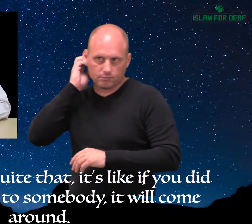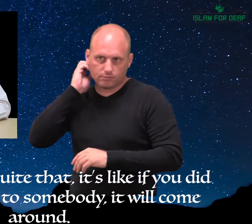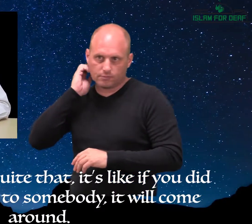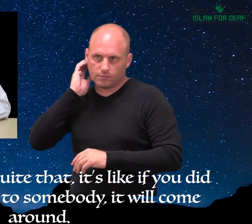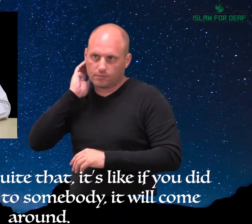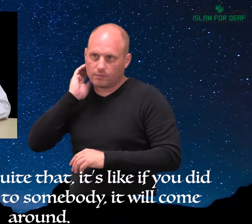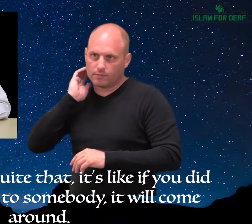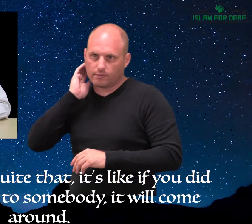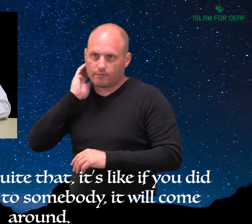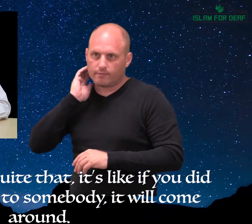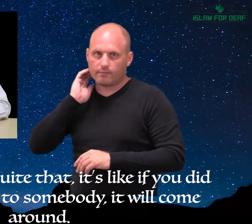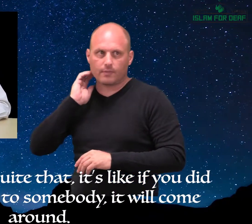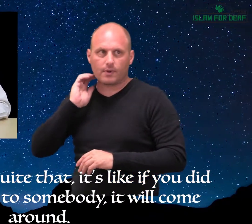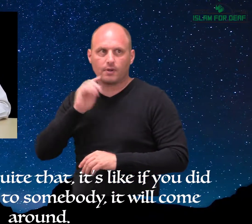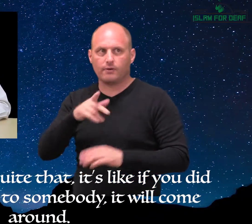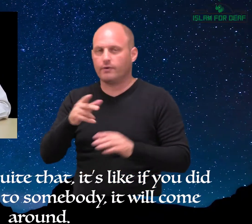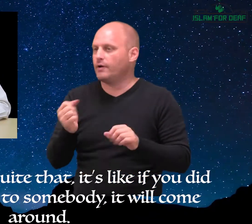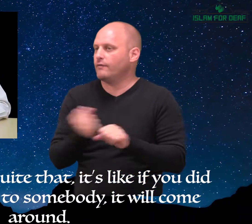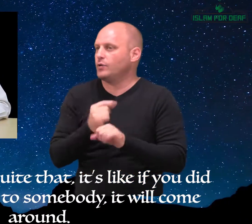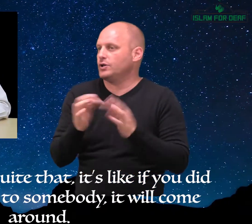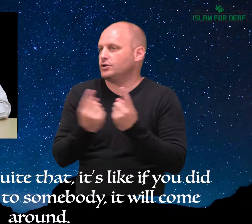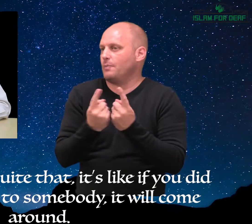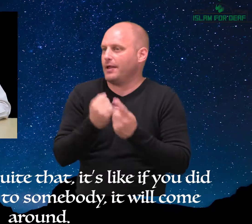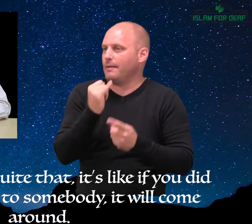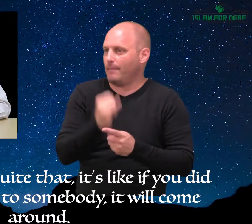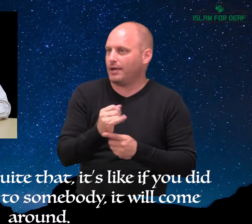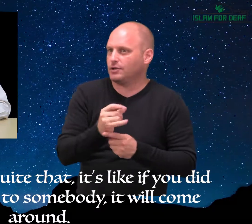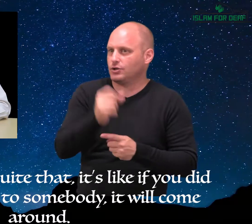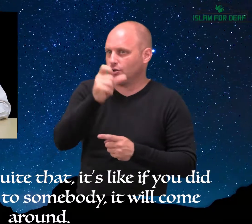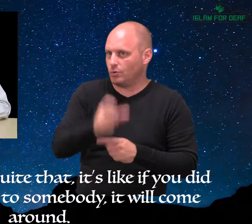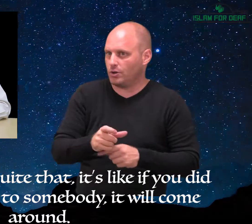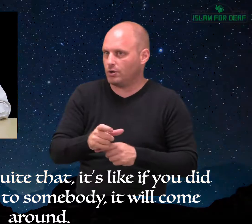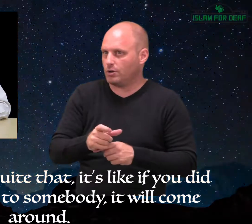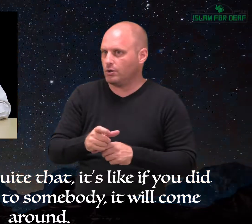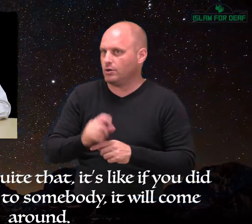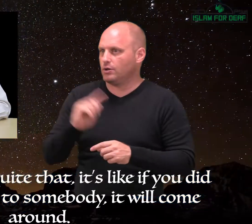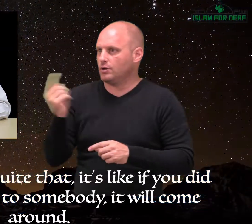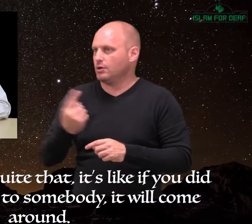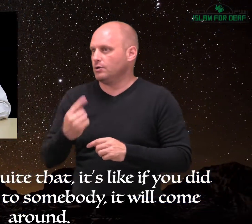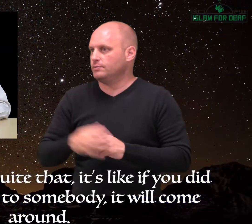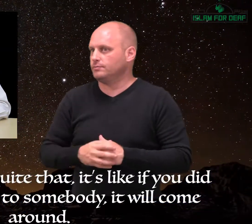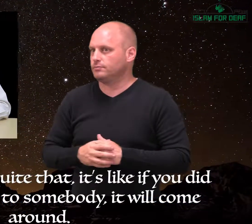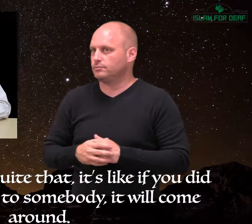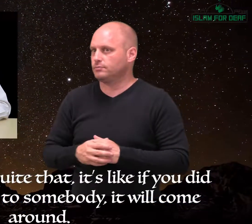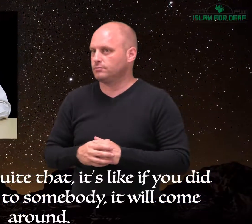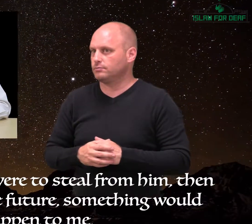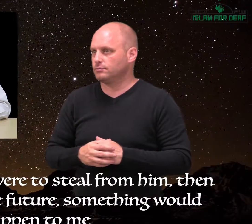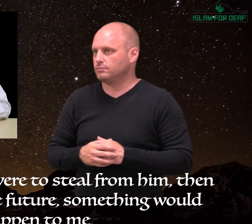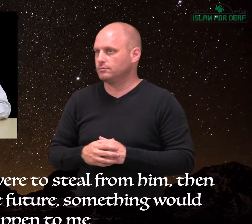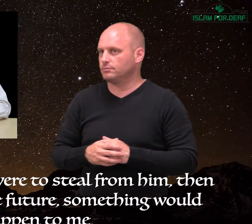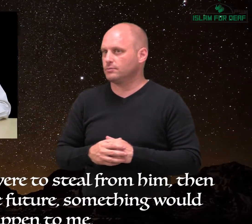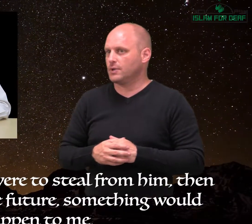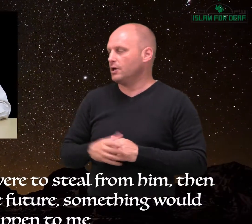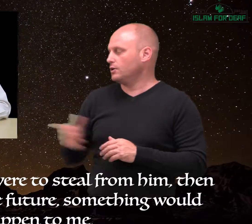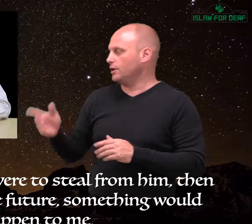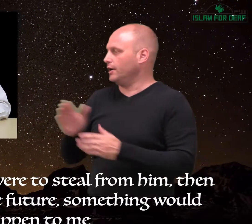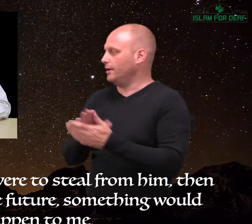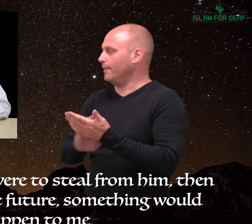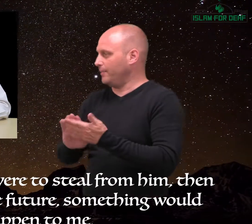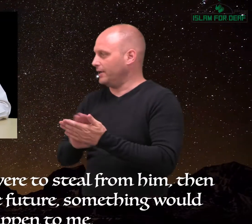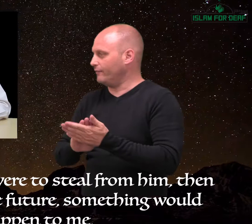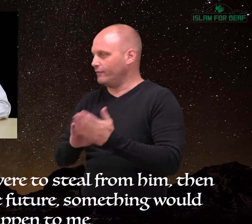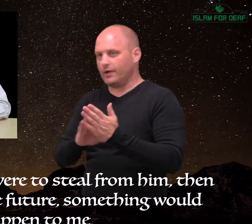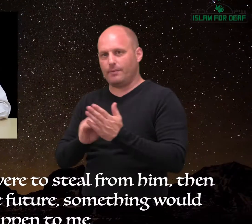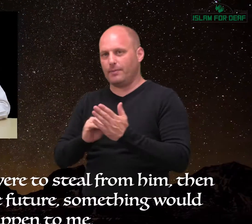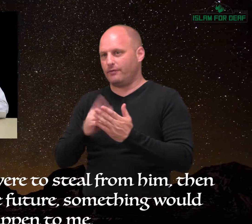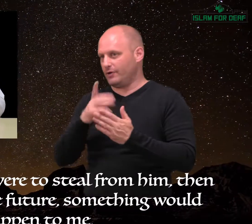It's more like, it's like if you did something bad to someone. something, you say what goes around comes around, it will come back to them. Okay.